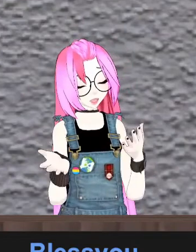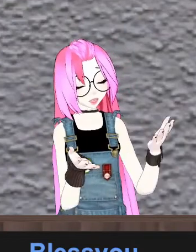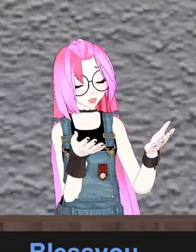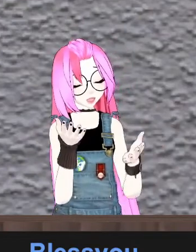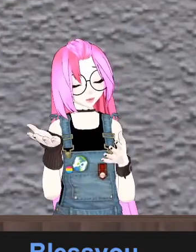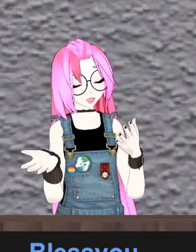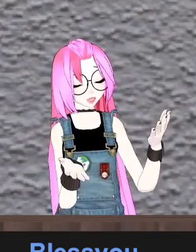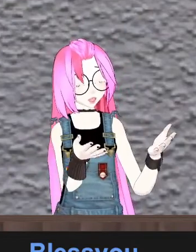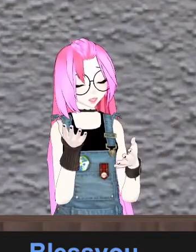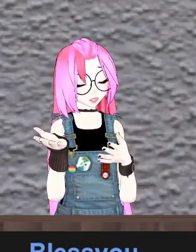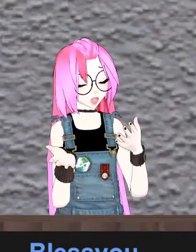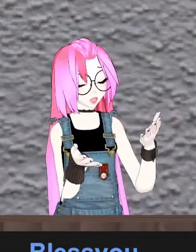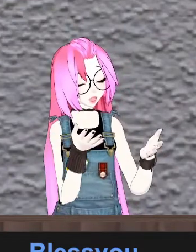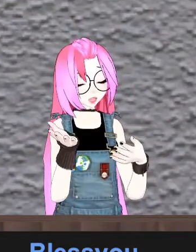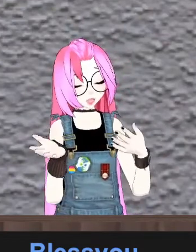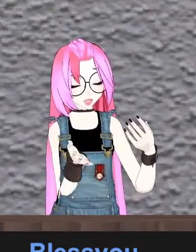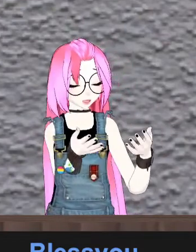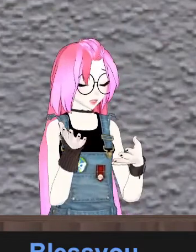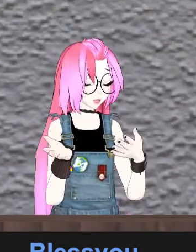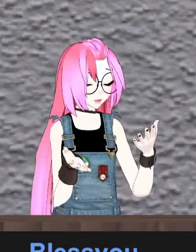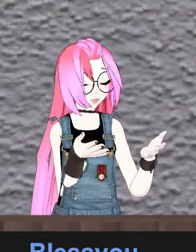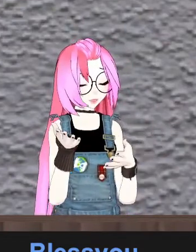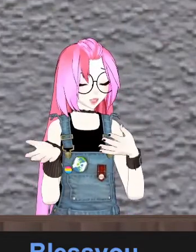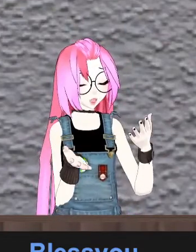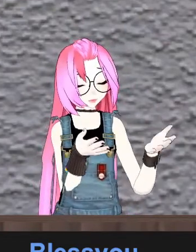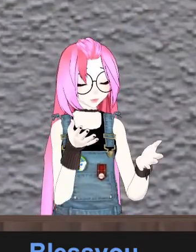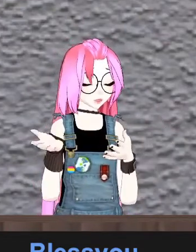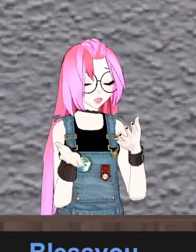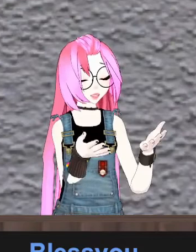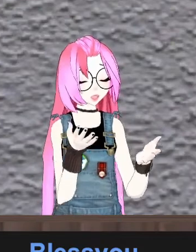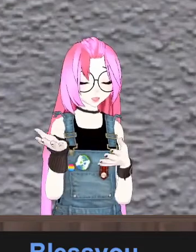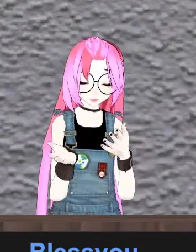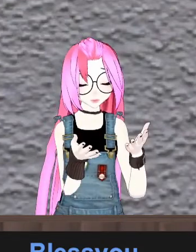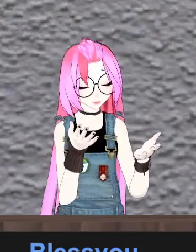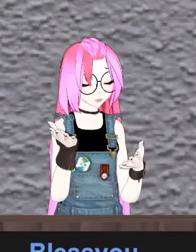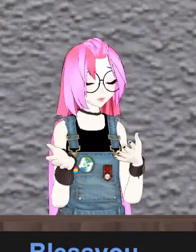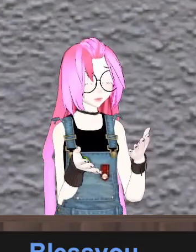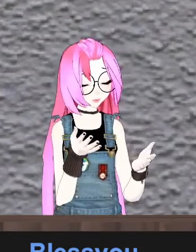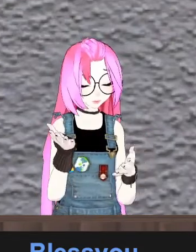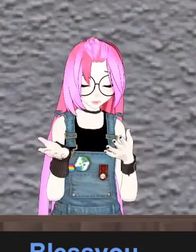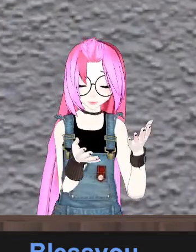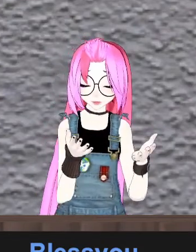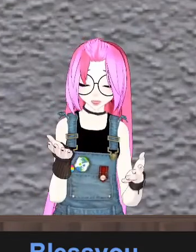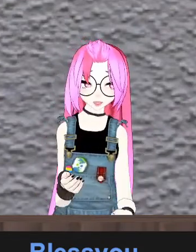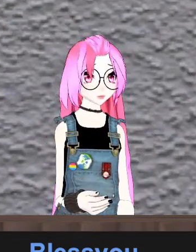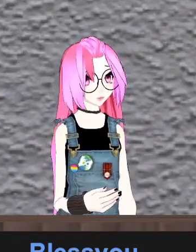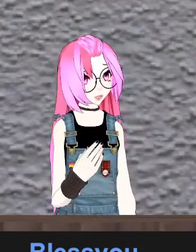chatting. You could do this, chat, like speaking with one another. Like that. Does that make